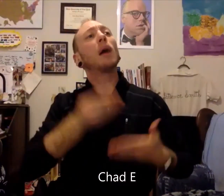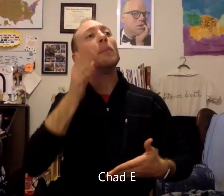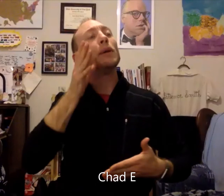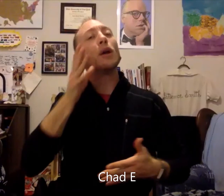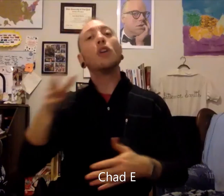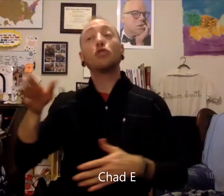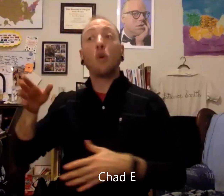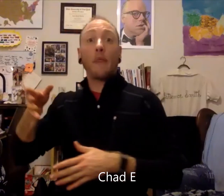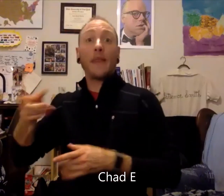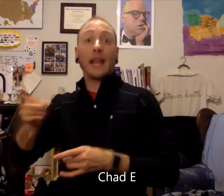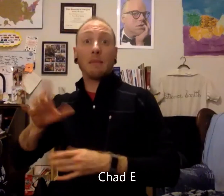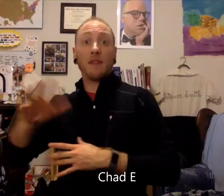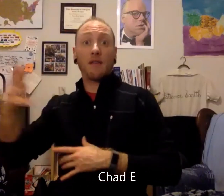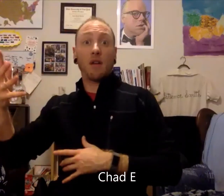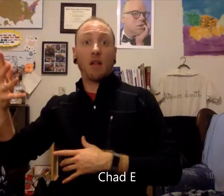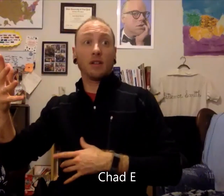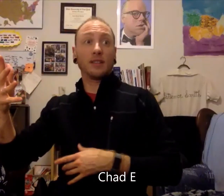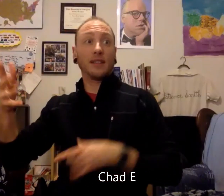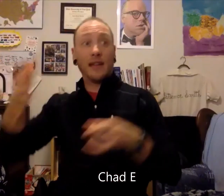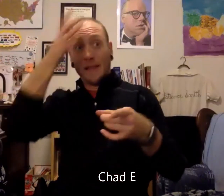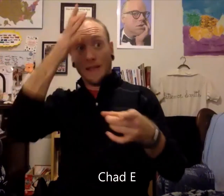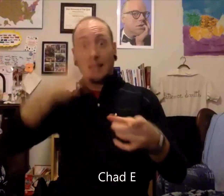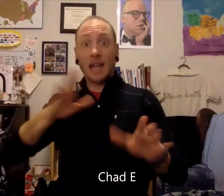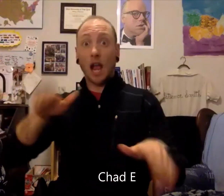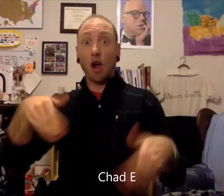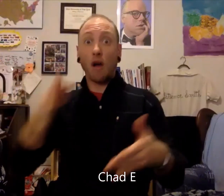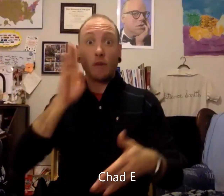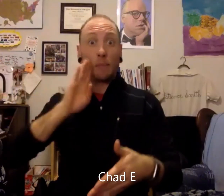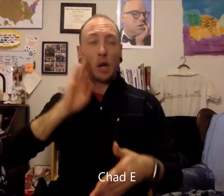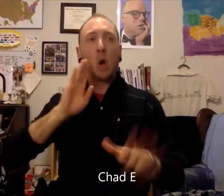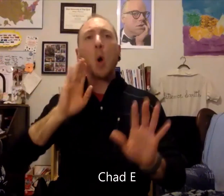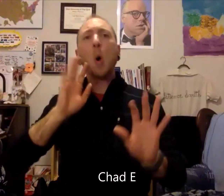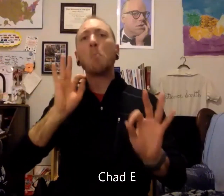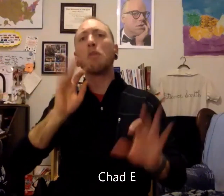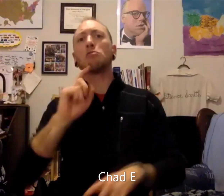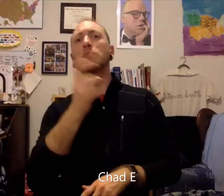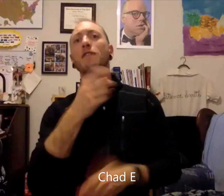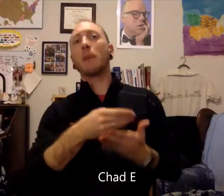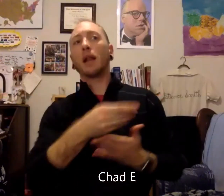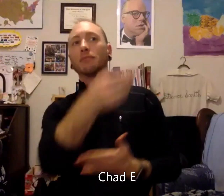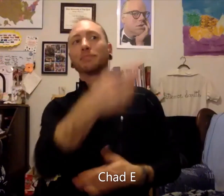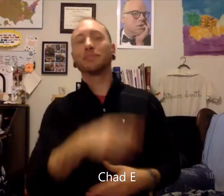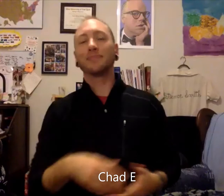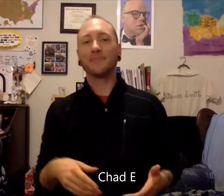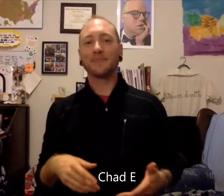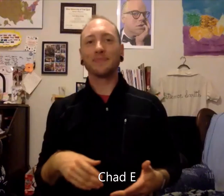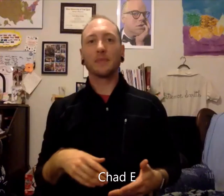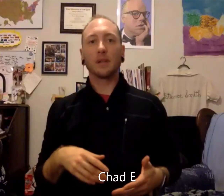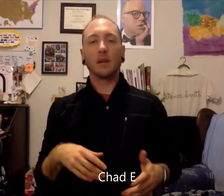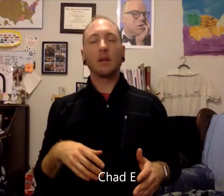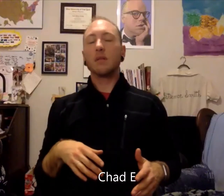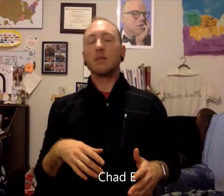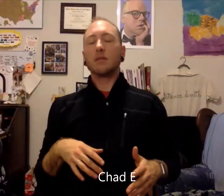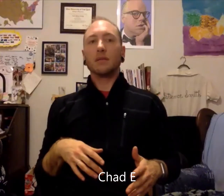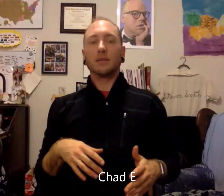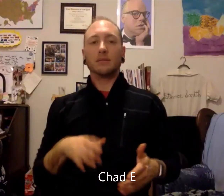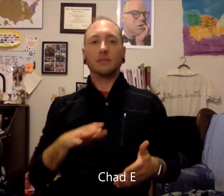money. And next thing I know, this is kind of the starting the mother of all drunks for me. That this was a Sunday night,